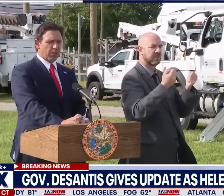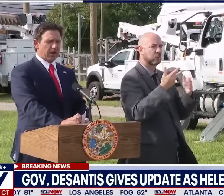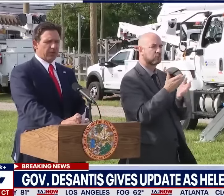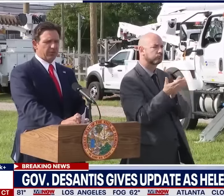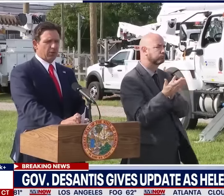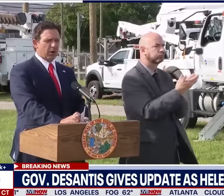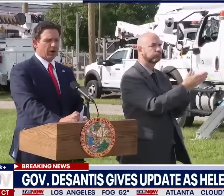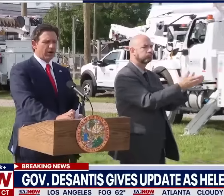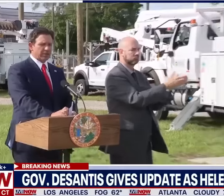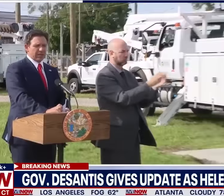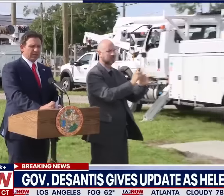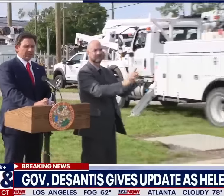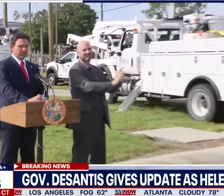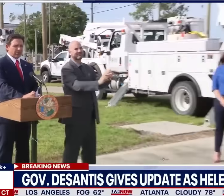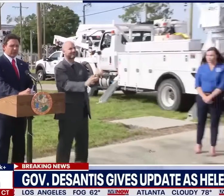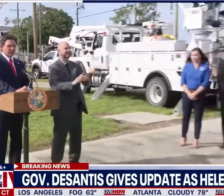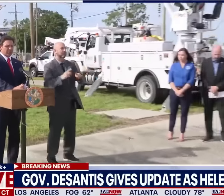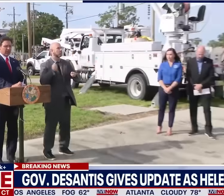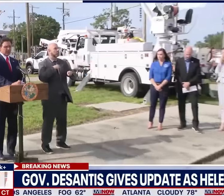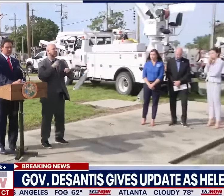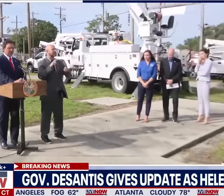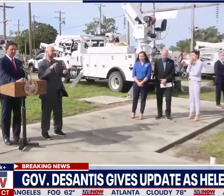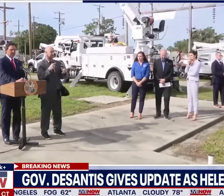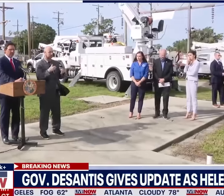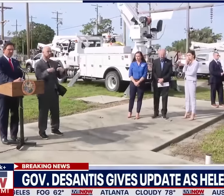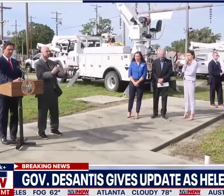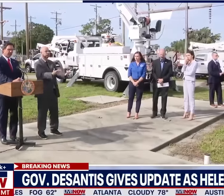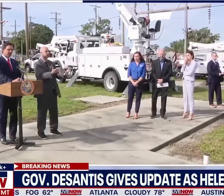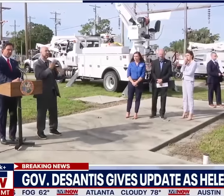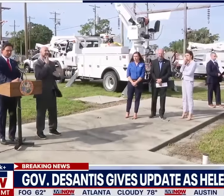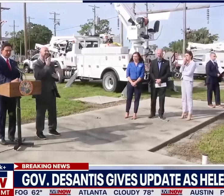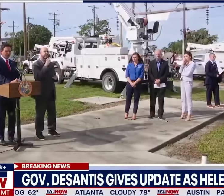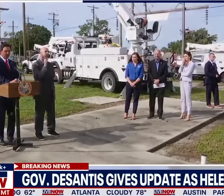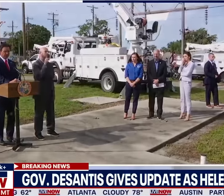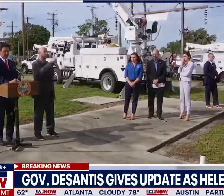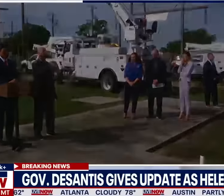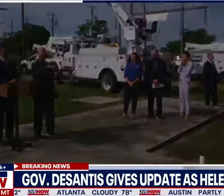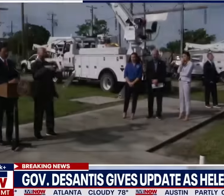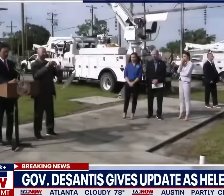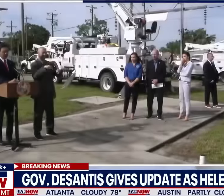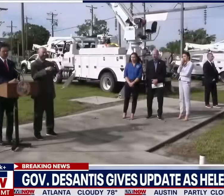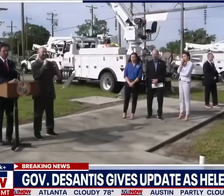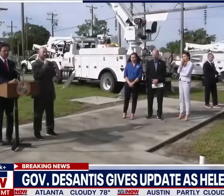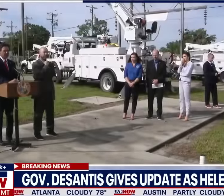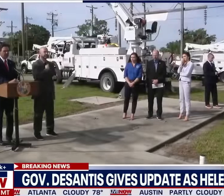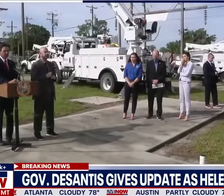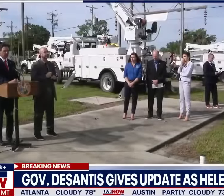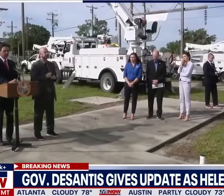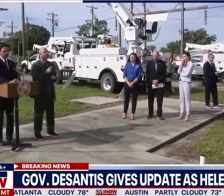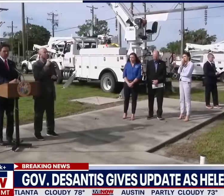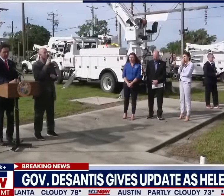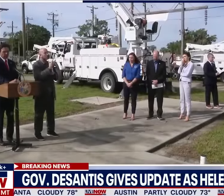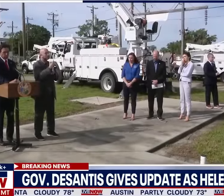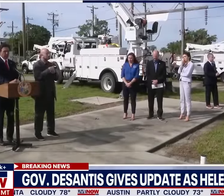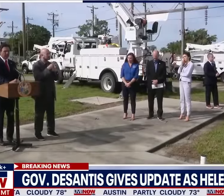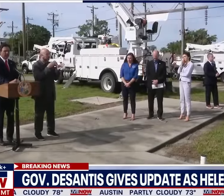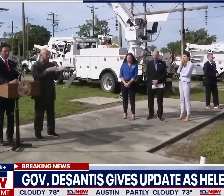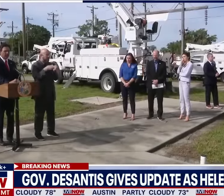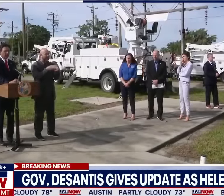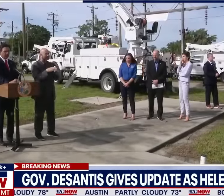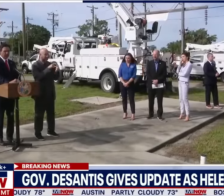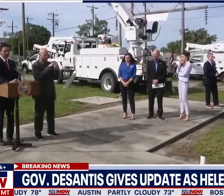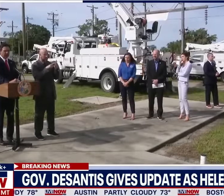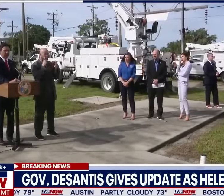thank everybody for taking it seriously. I want to thank everybody for who's been involved in the preparations for what will